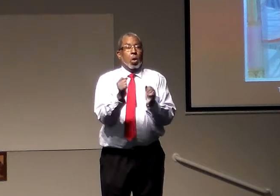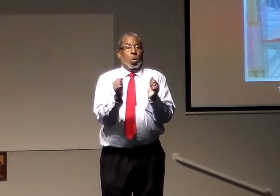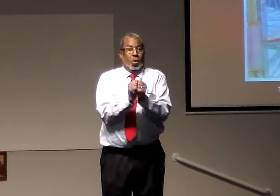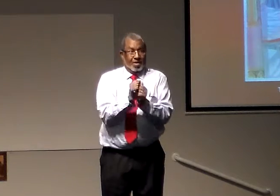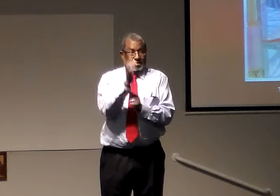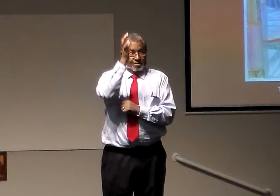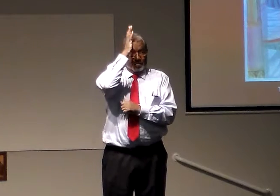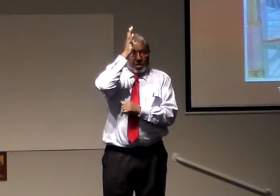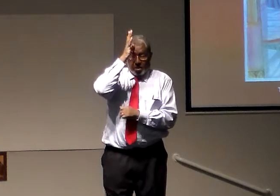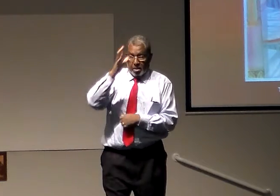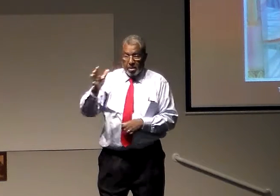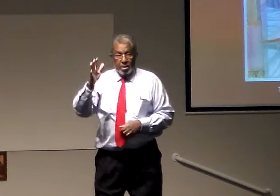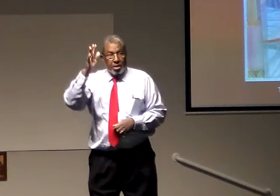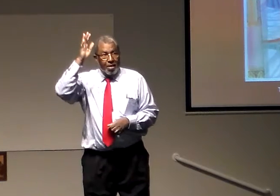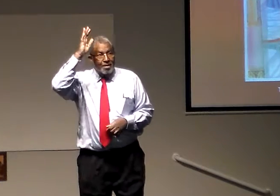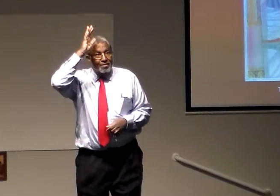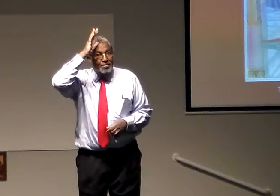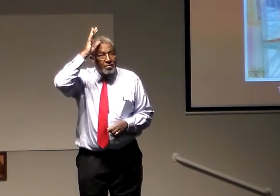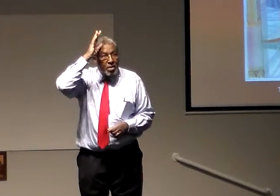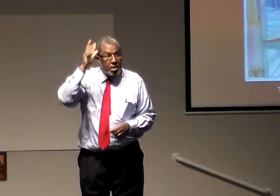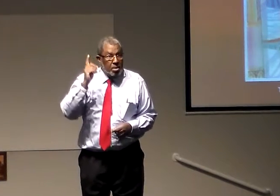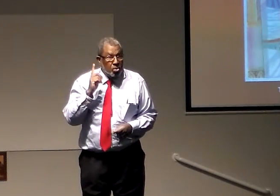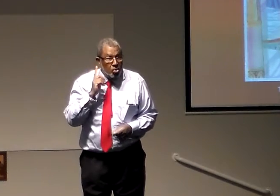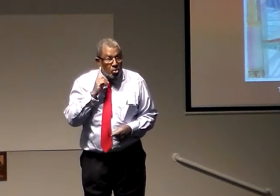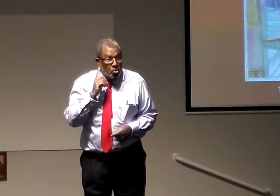both together with the father.